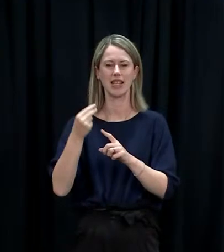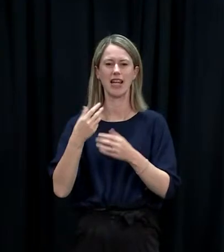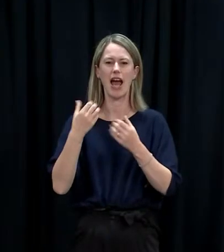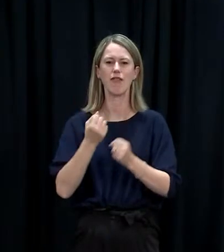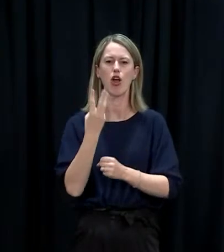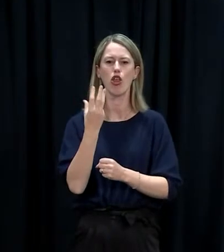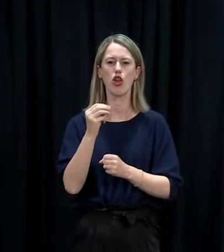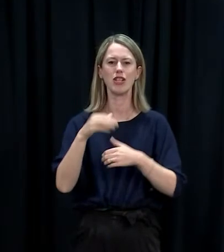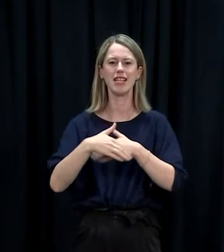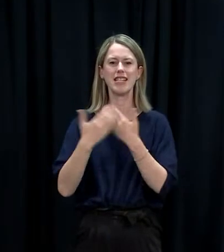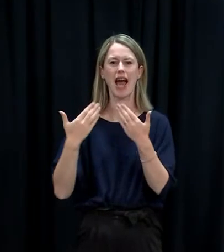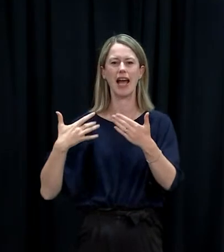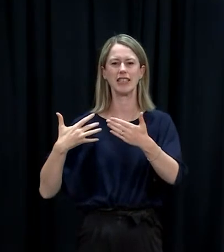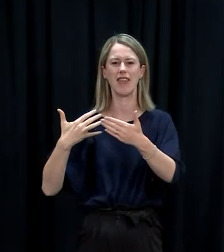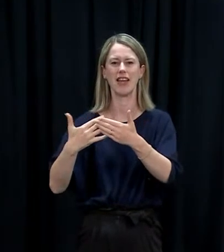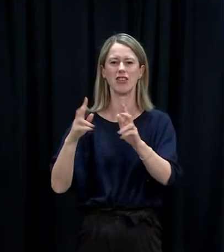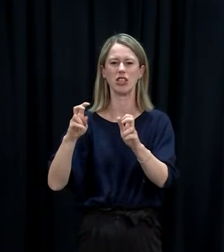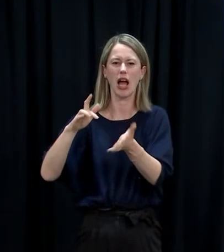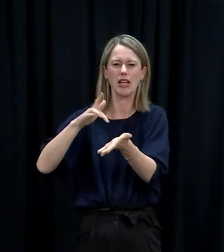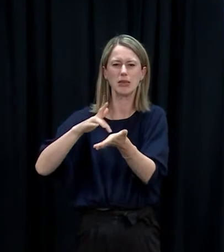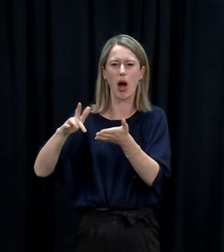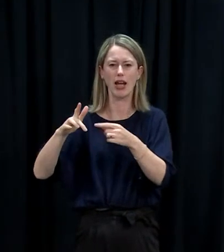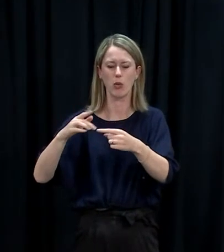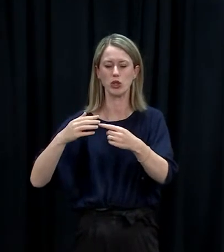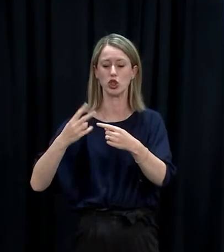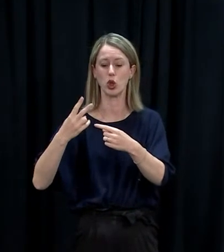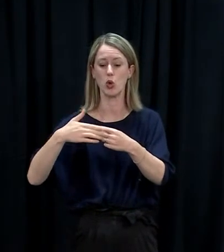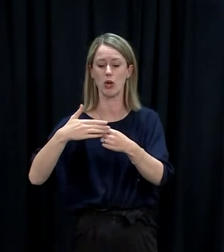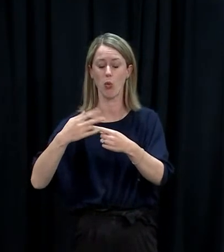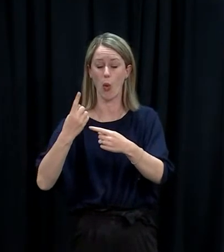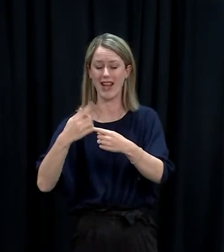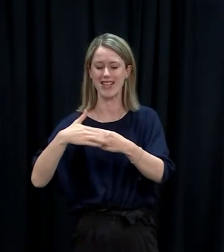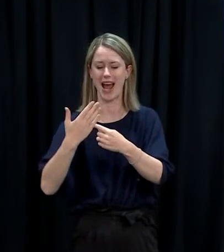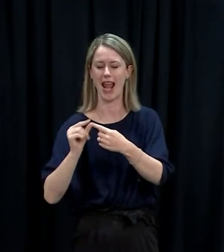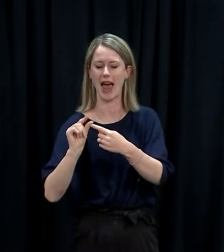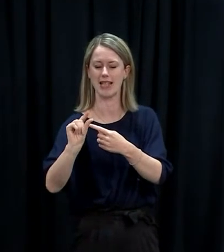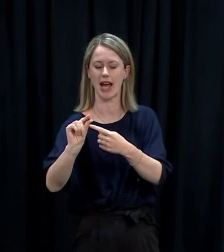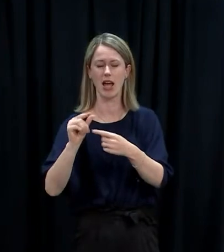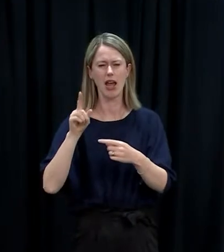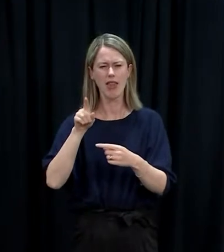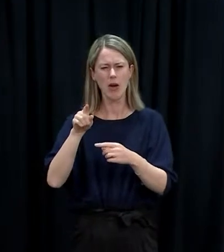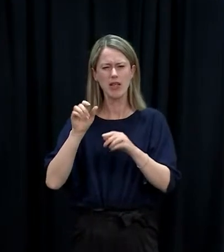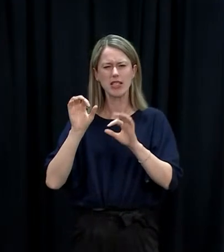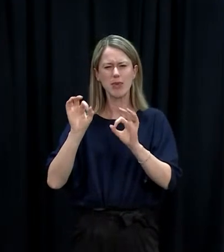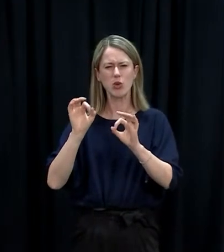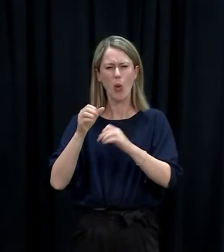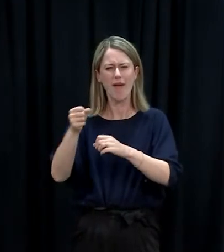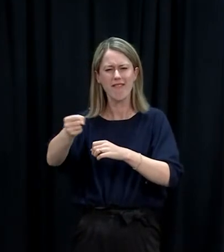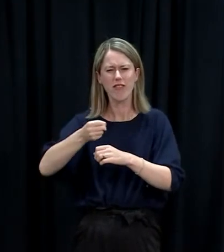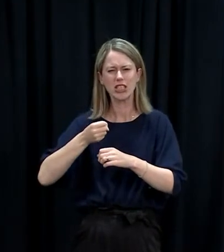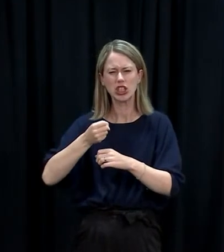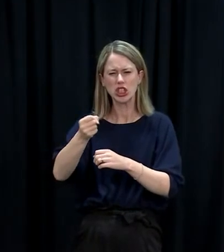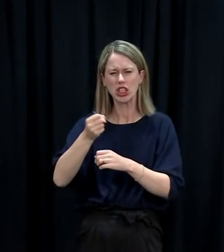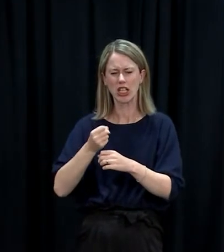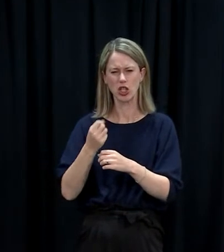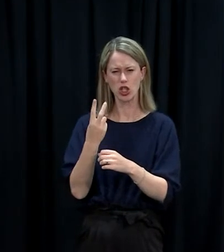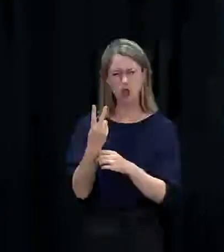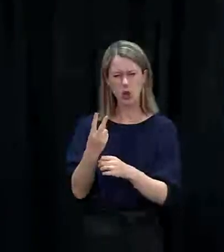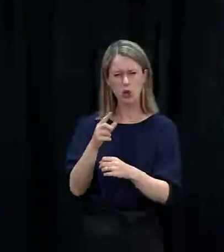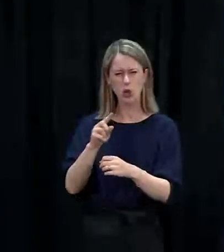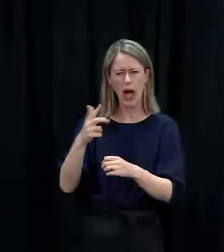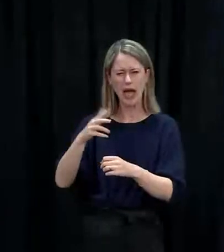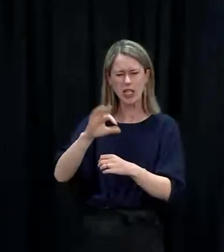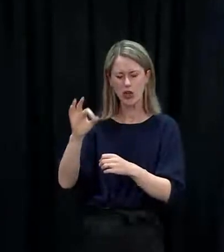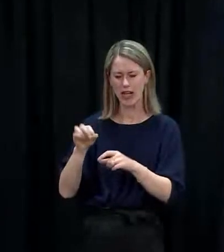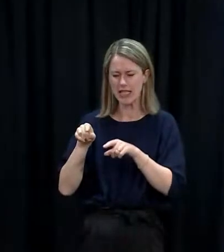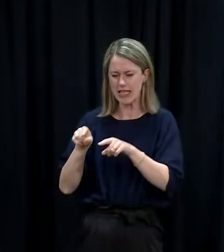30-day period. It had been in the 2 to 8 degrees special fridge, but it had just passed that 30-day period.